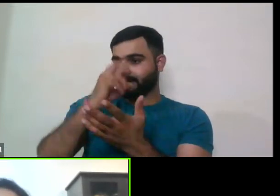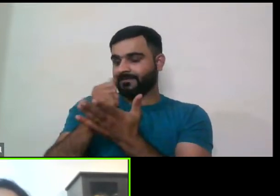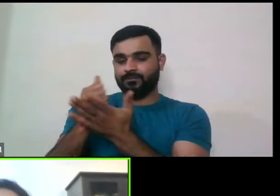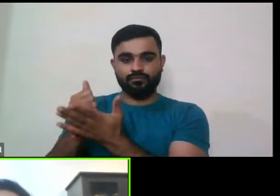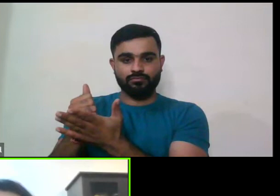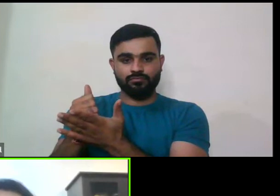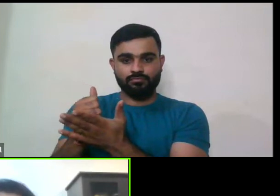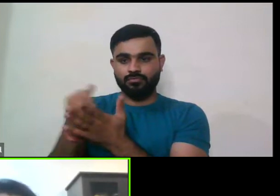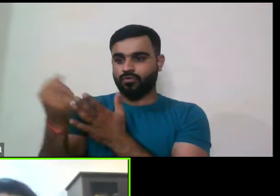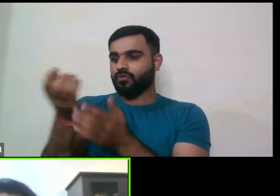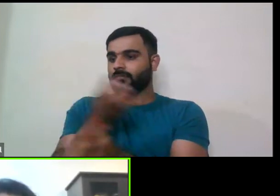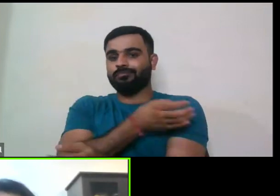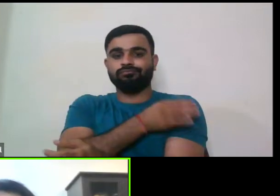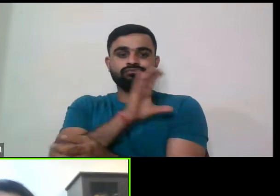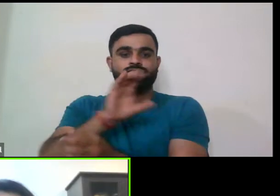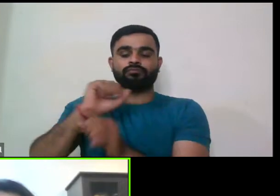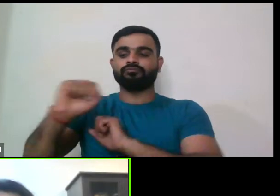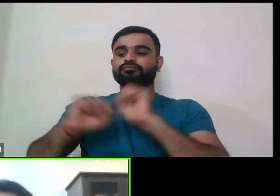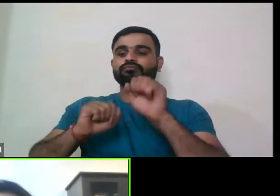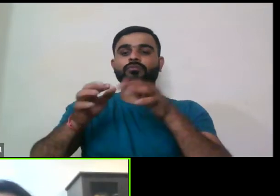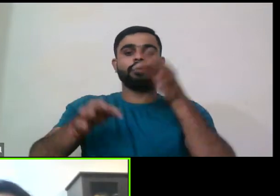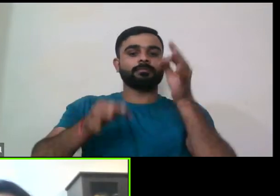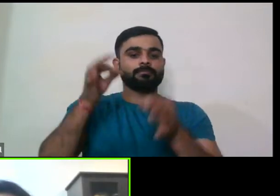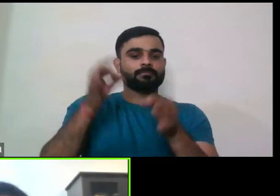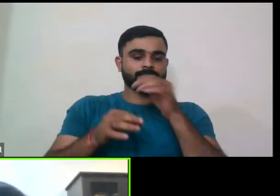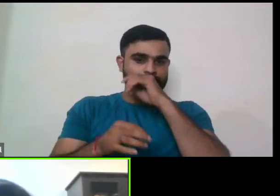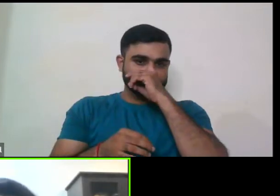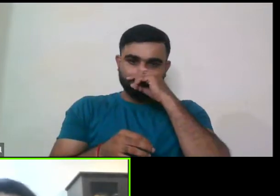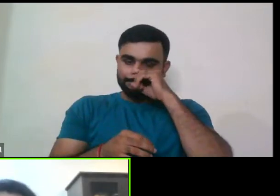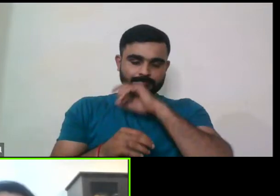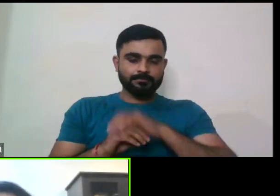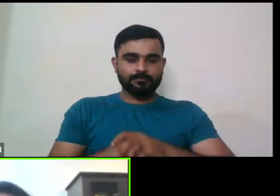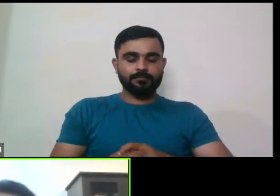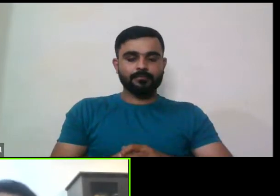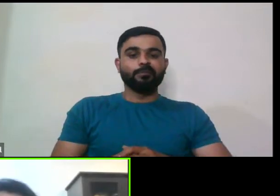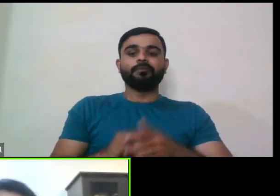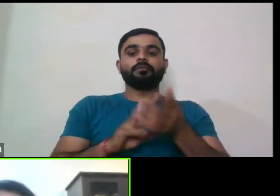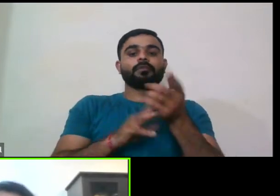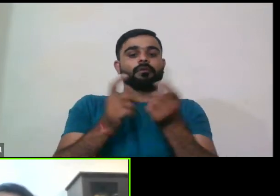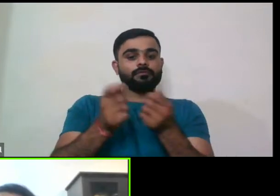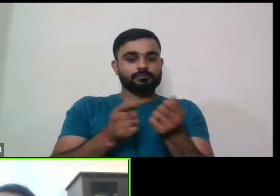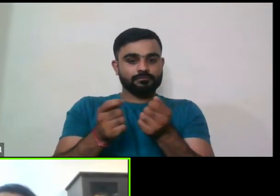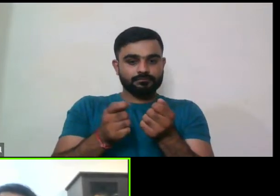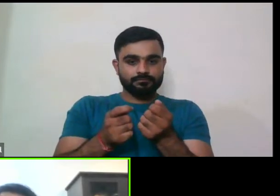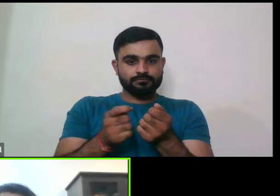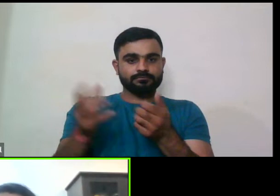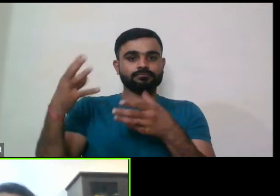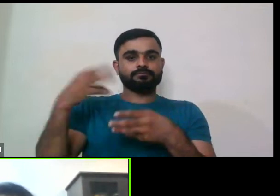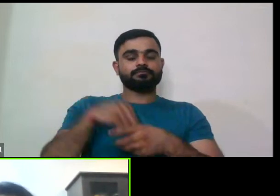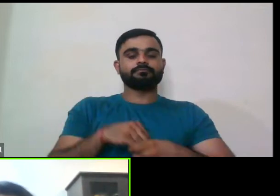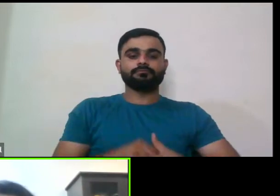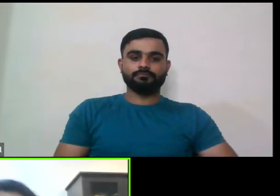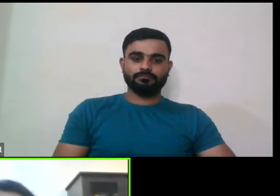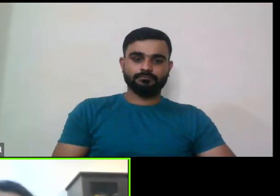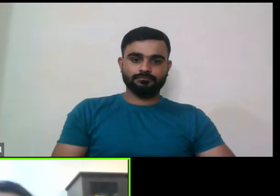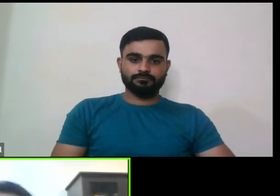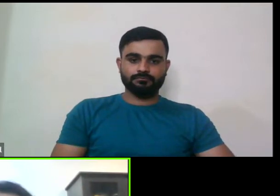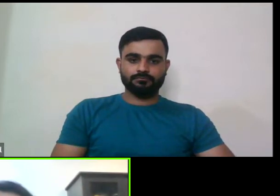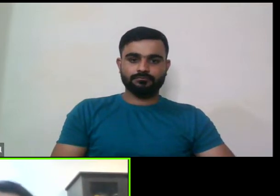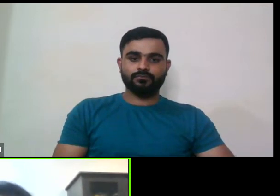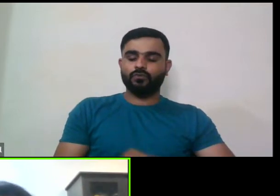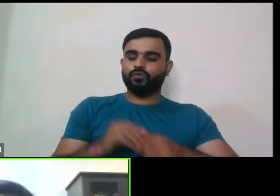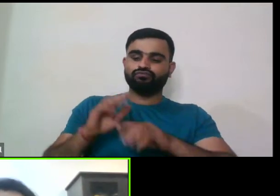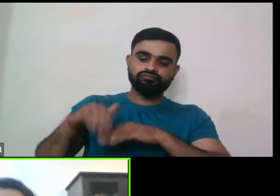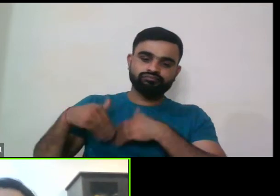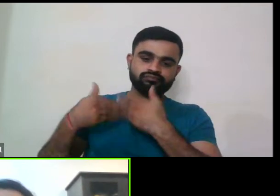by empowering their own officials to mediate, to arbitrate. For so